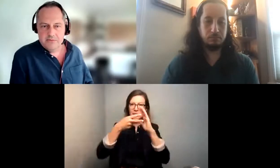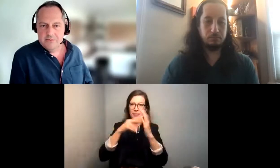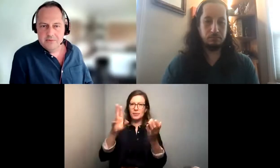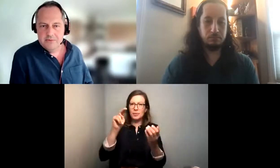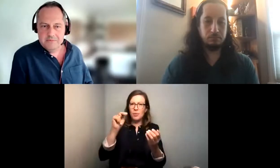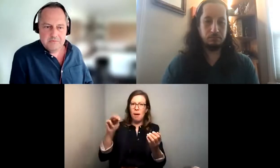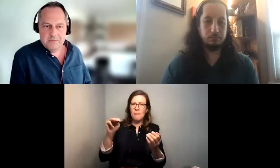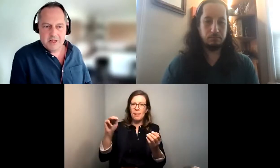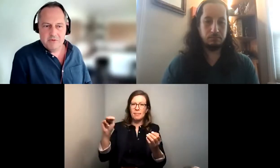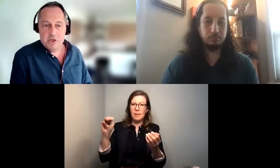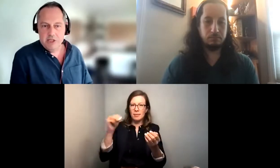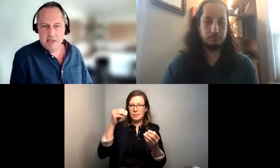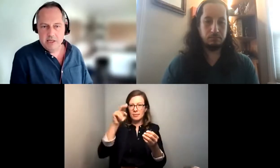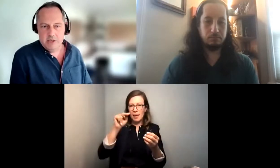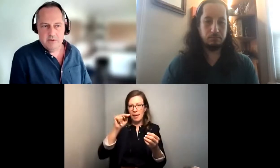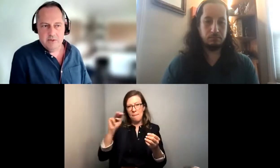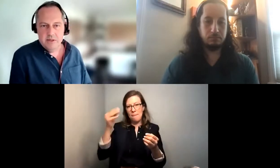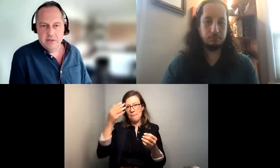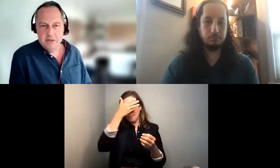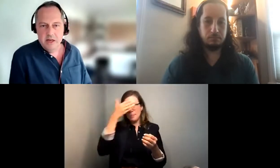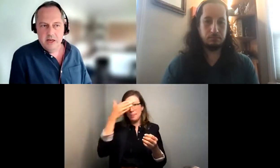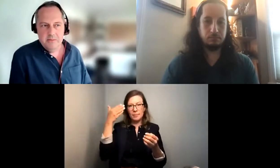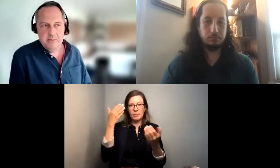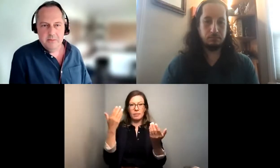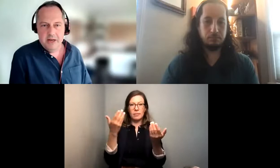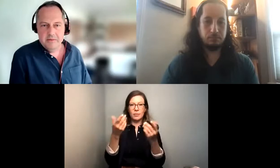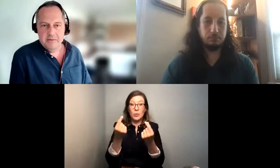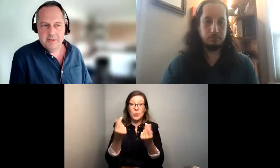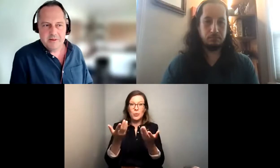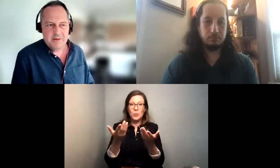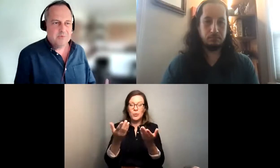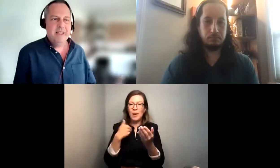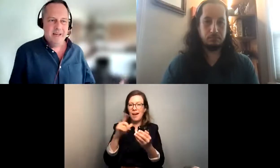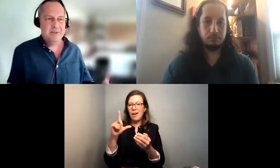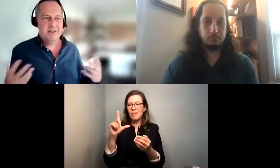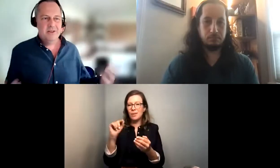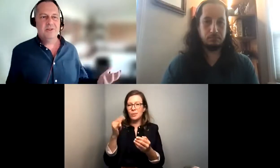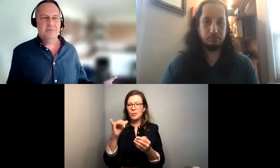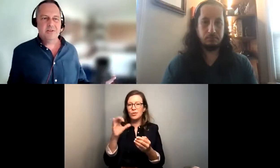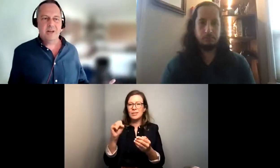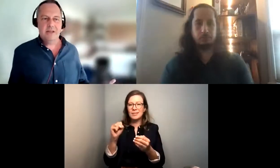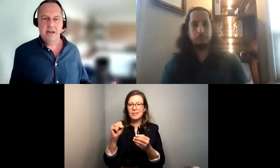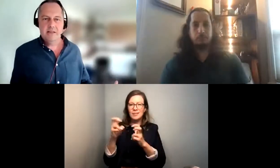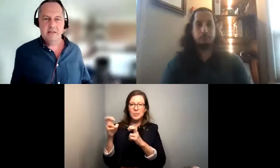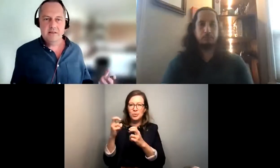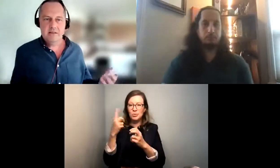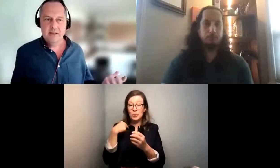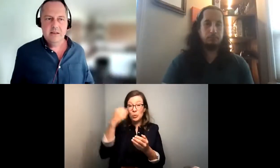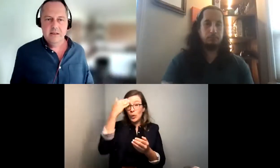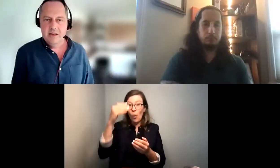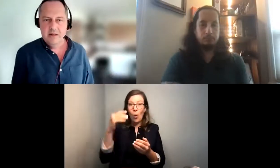lots of kind of logistic issues about, because we know that it's not just about tracking your